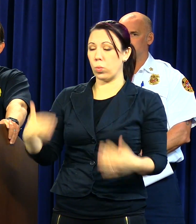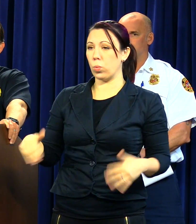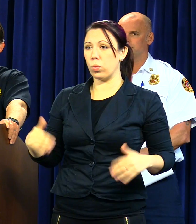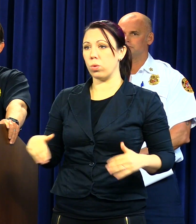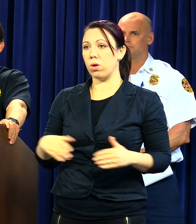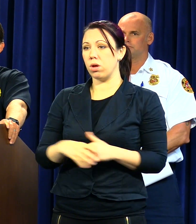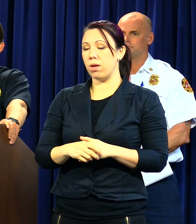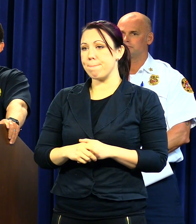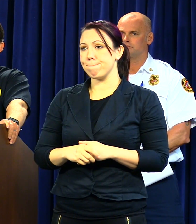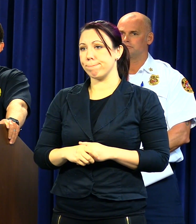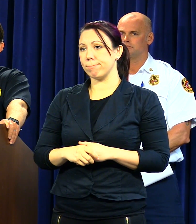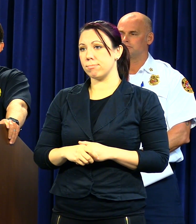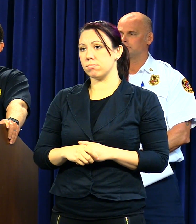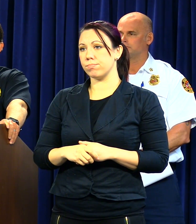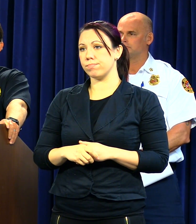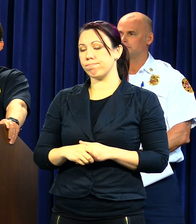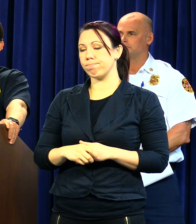and